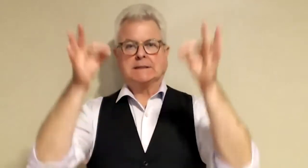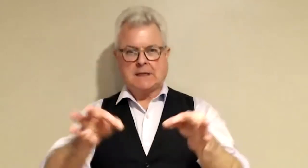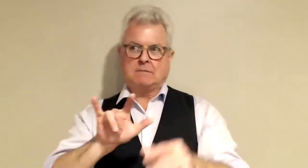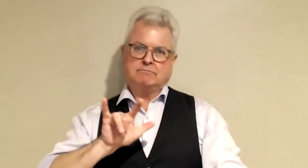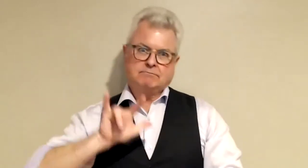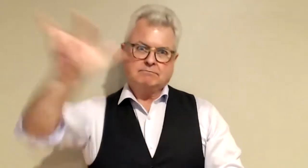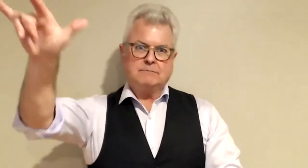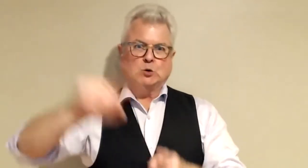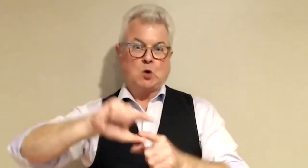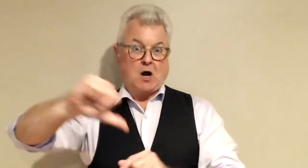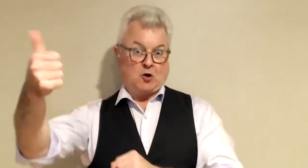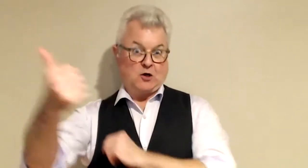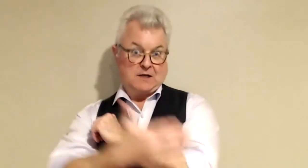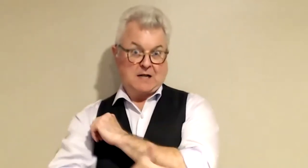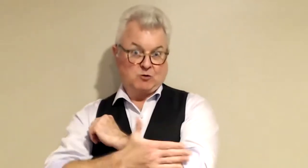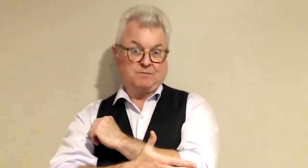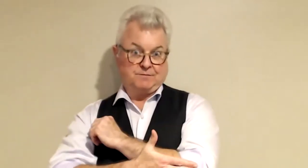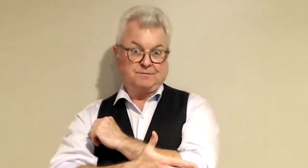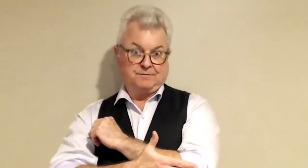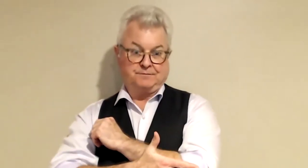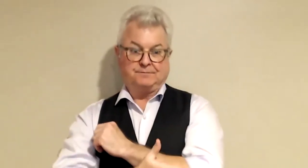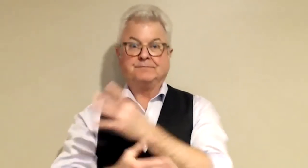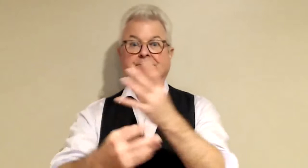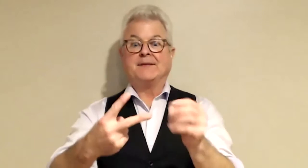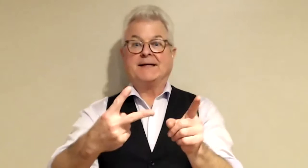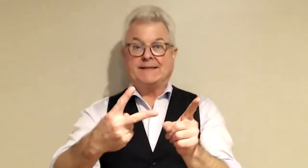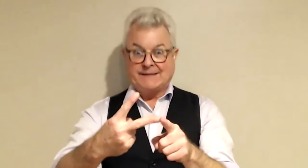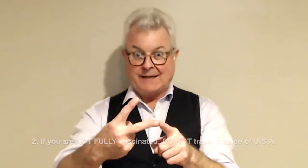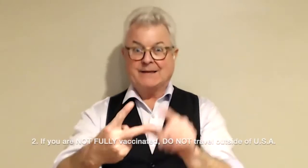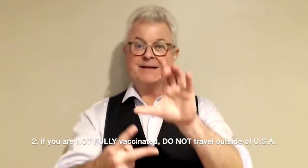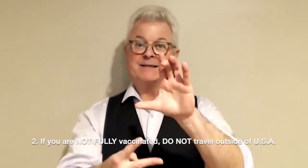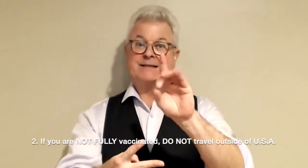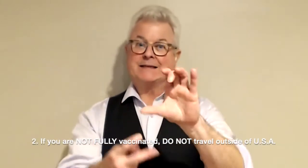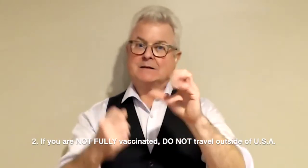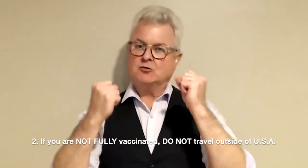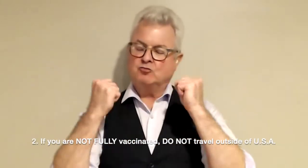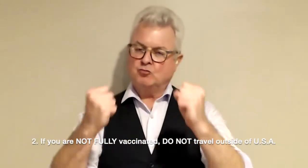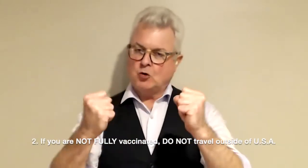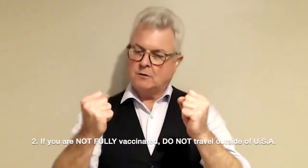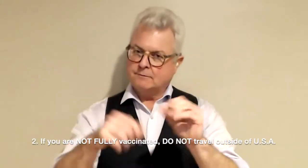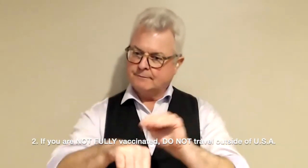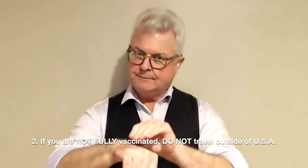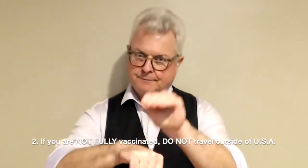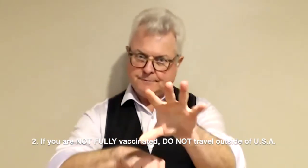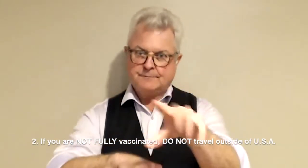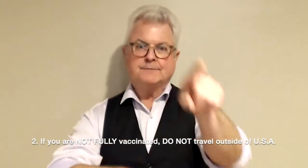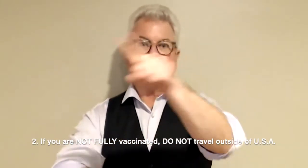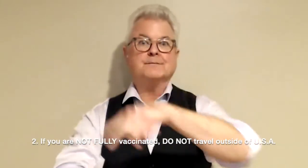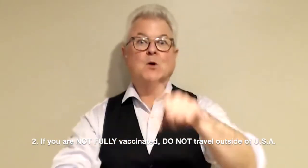is high risk and low risk before you decide to go internationally to another country. The CDC also